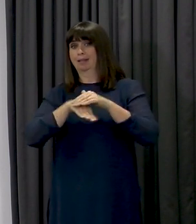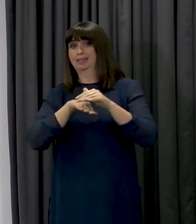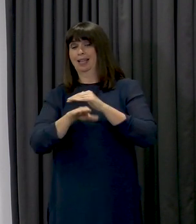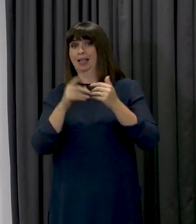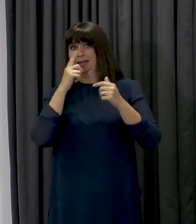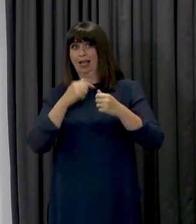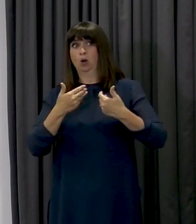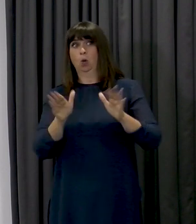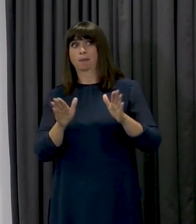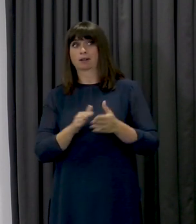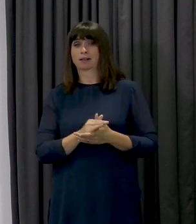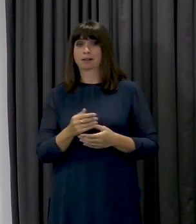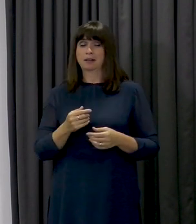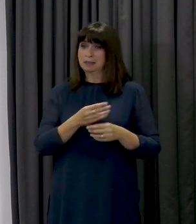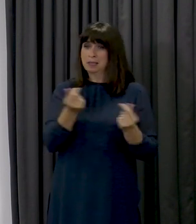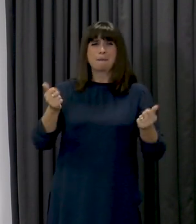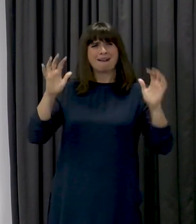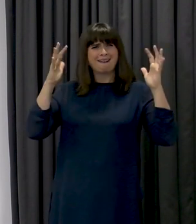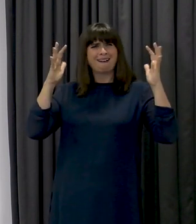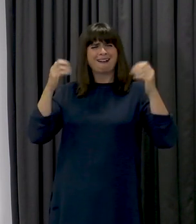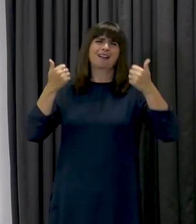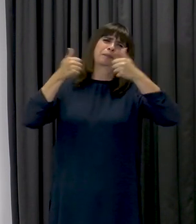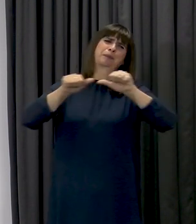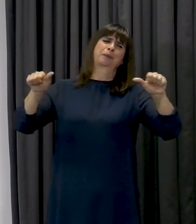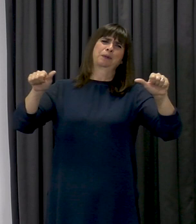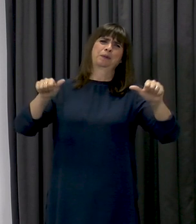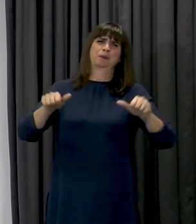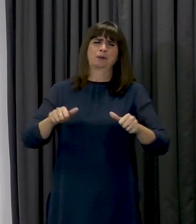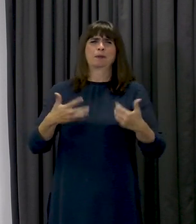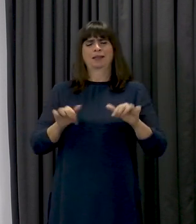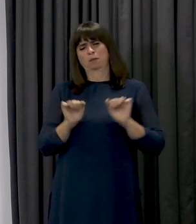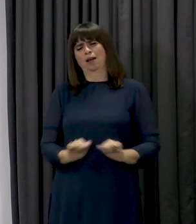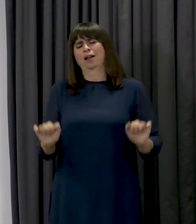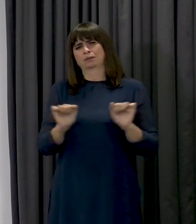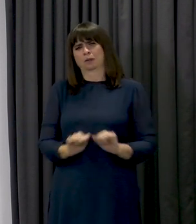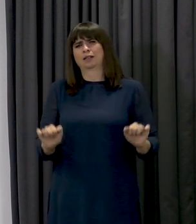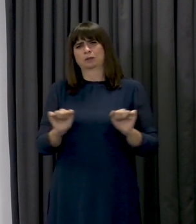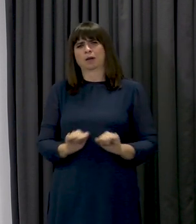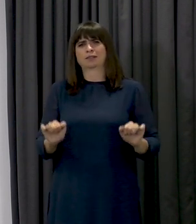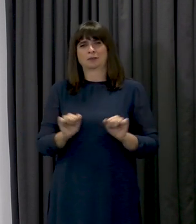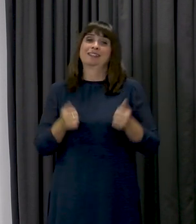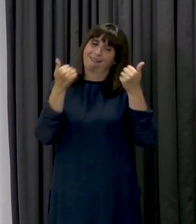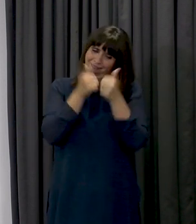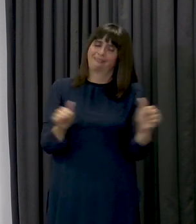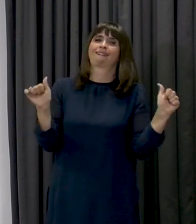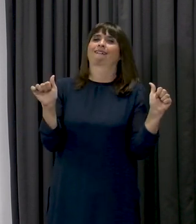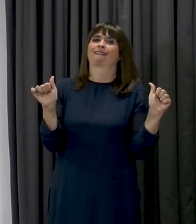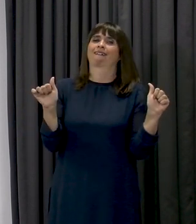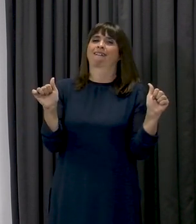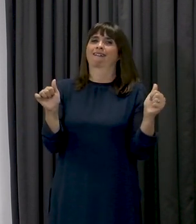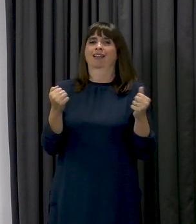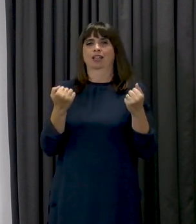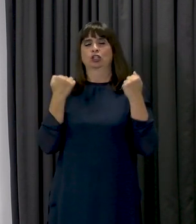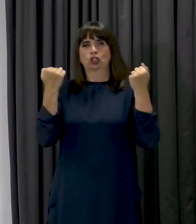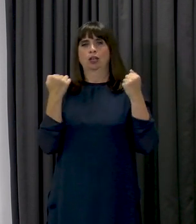to the news. And some have obviously welcomed the news that they're able to reopen after months behind closed doors. But some have said that this